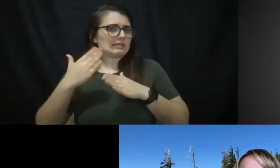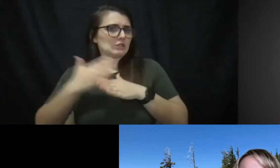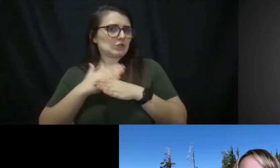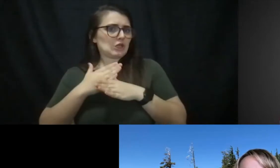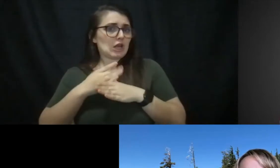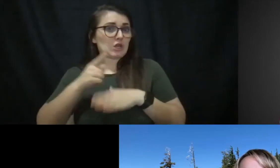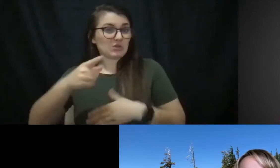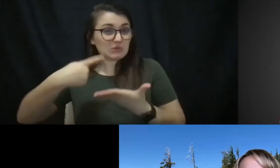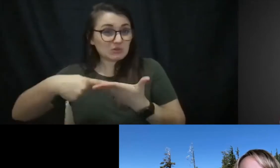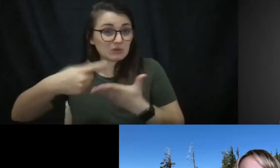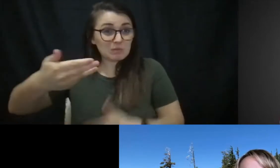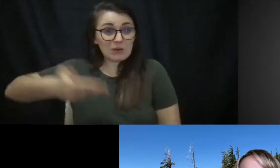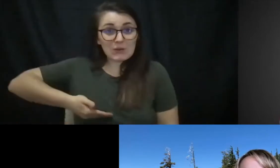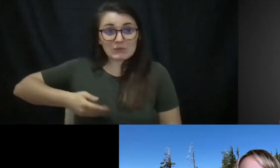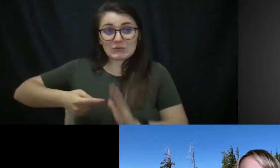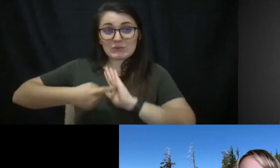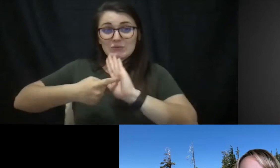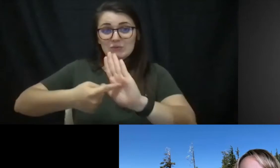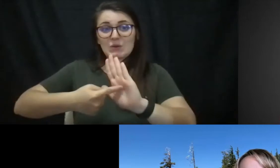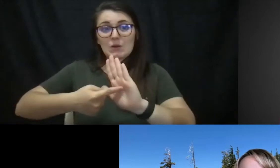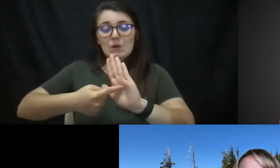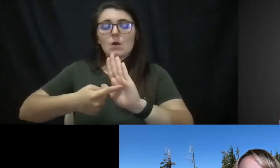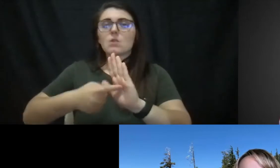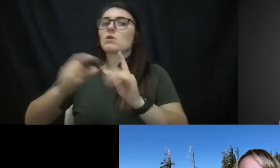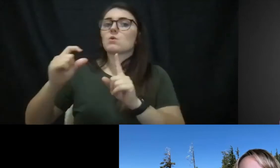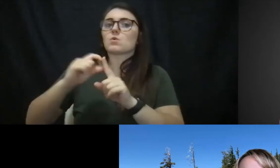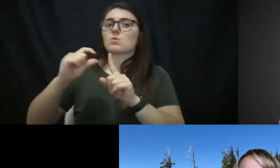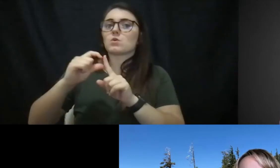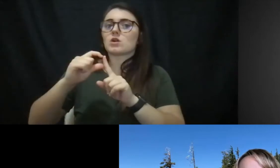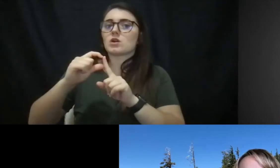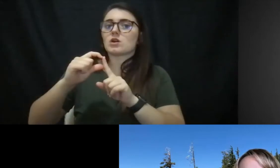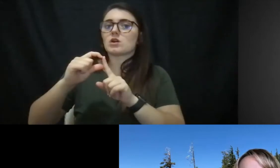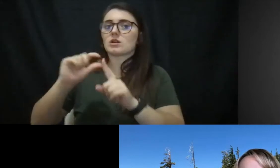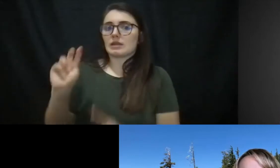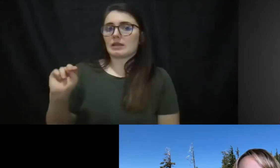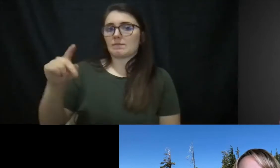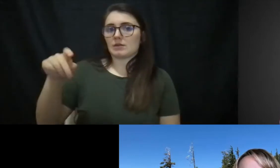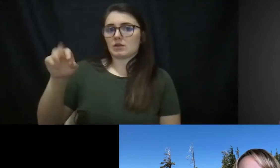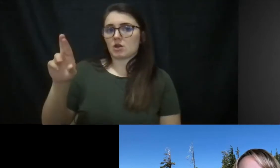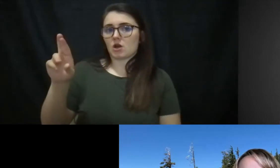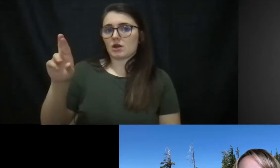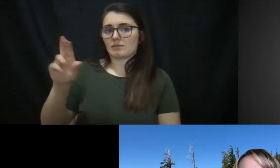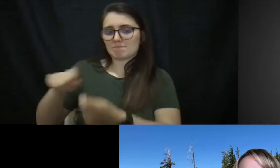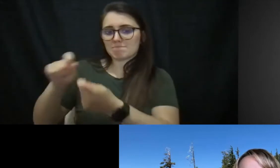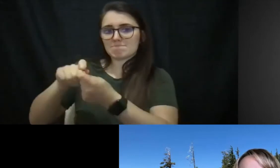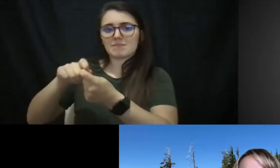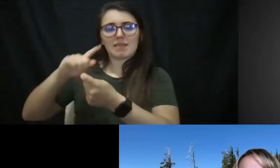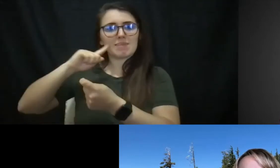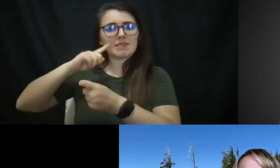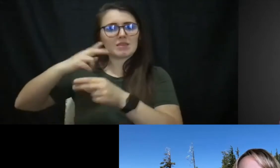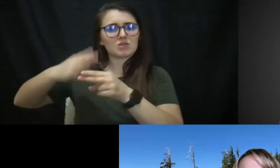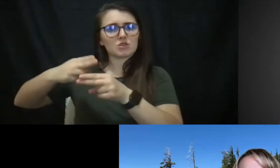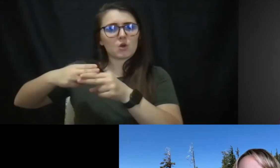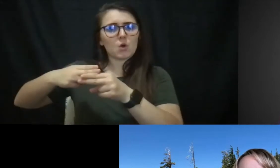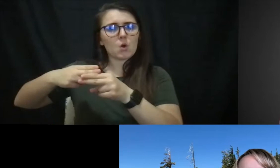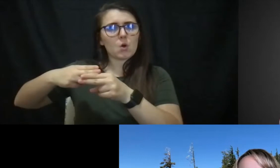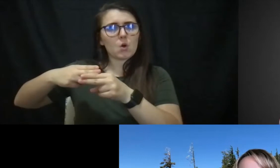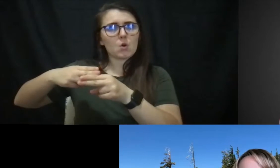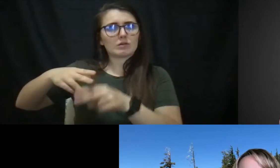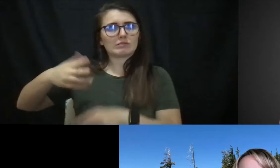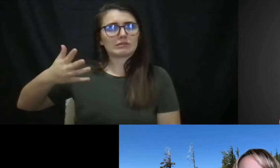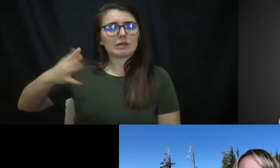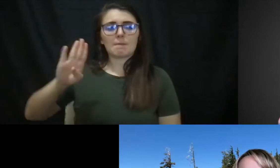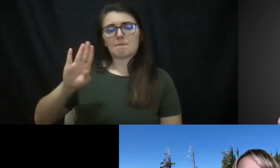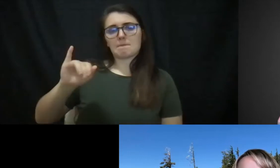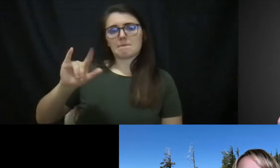show, and there's a piece of terminology in NPR specifically, I think, that's called a billboard.